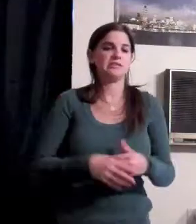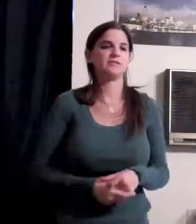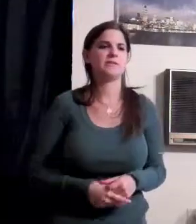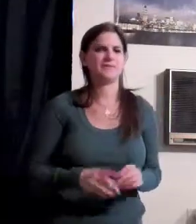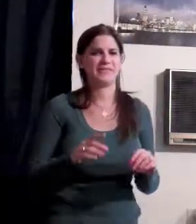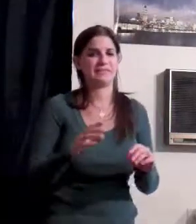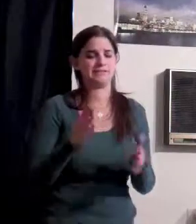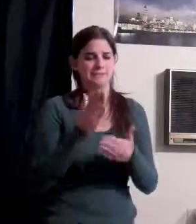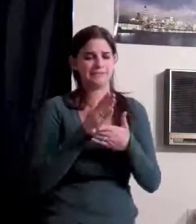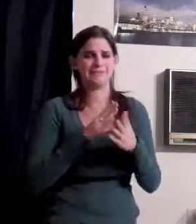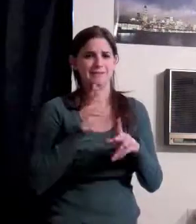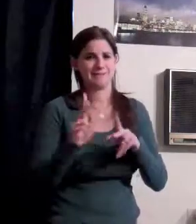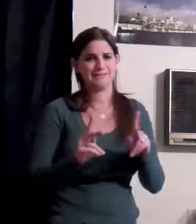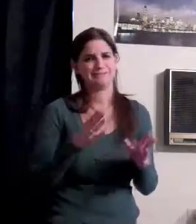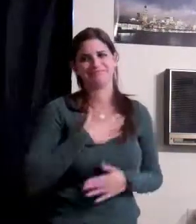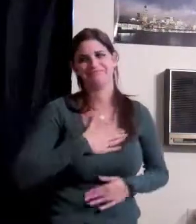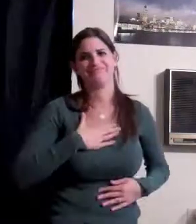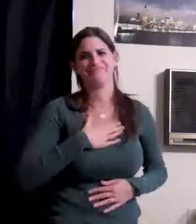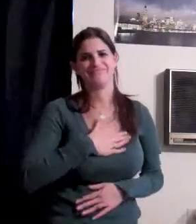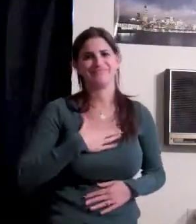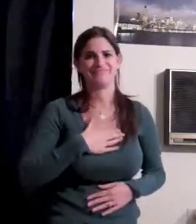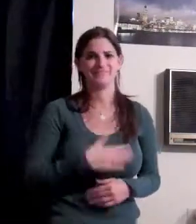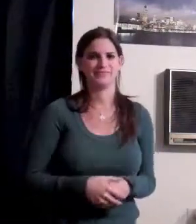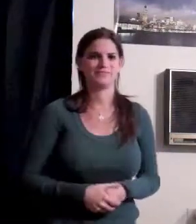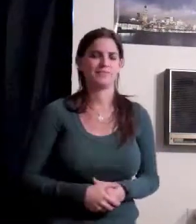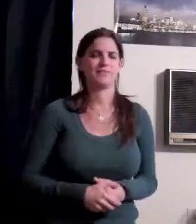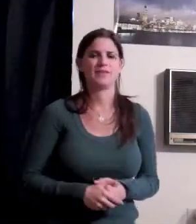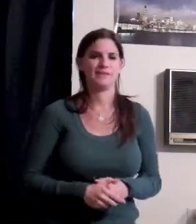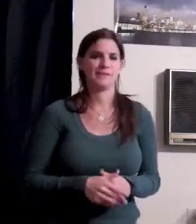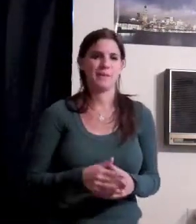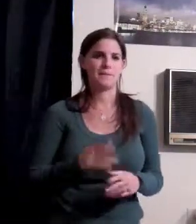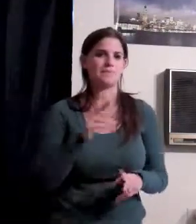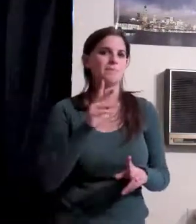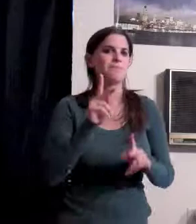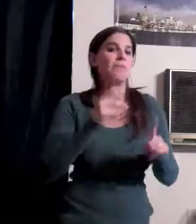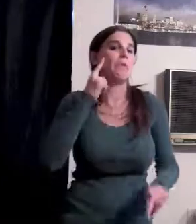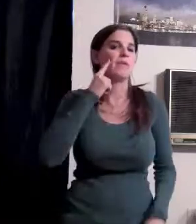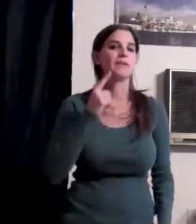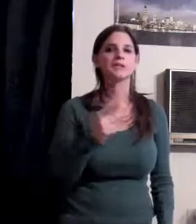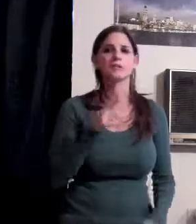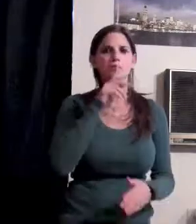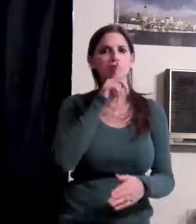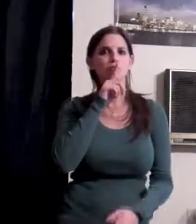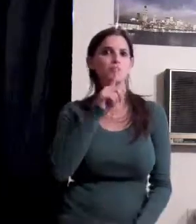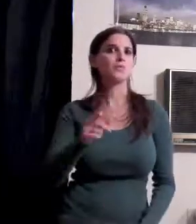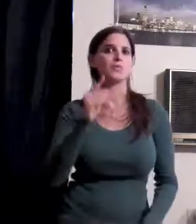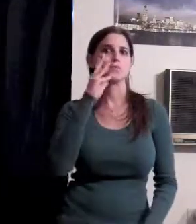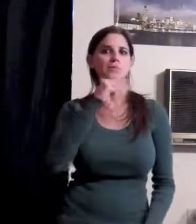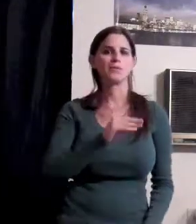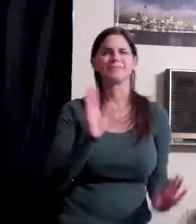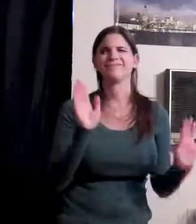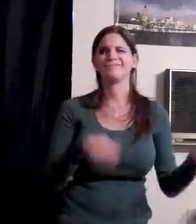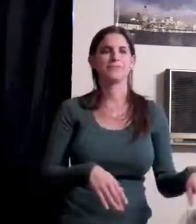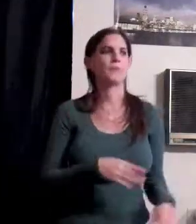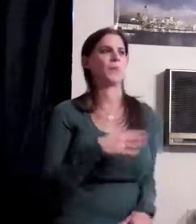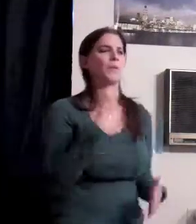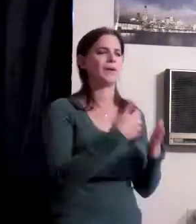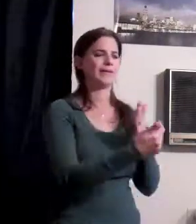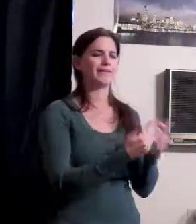truth and beauty. Sure, David, if it's not your hip, it's truth and beauty. Oh. Anyway, I did have a really big epiphany around the situation, so Chris